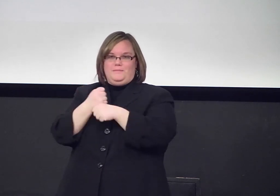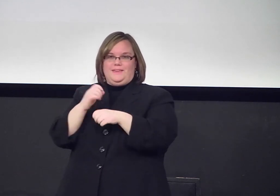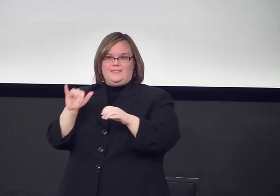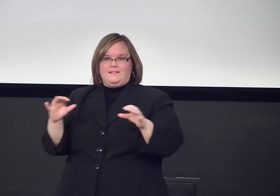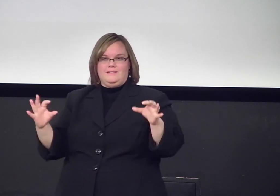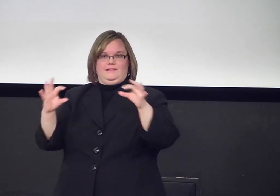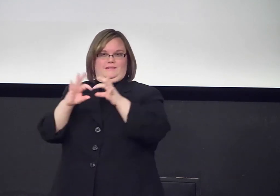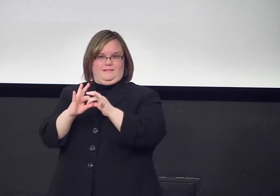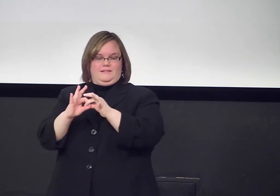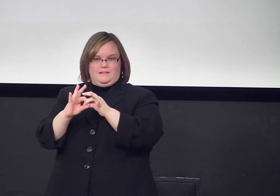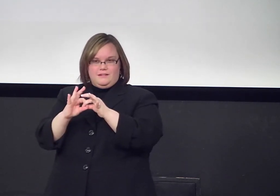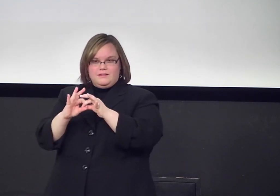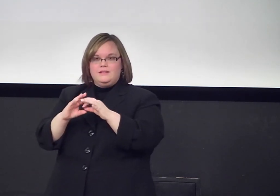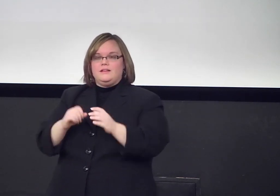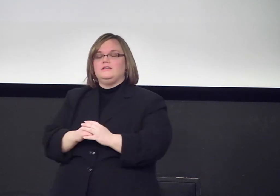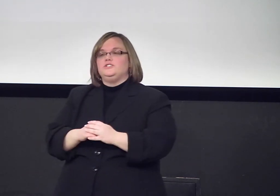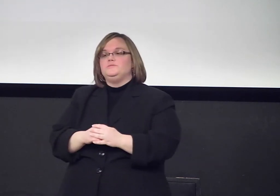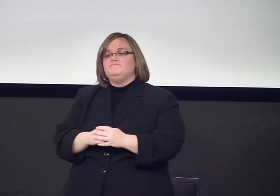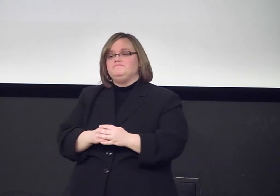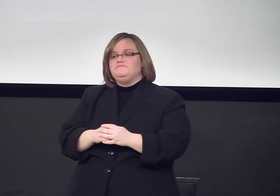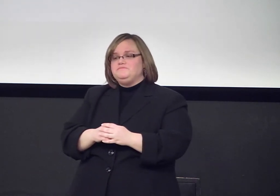some sort of research